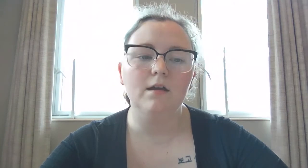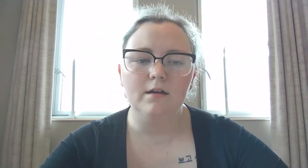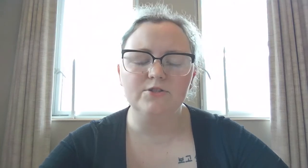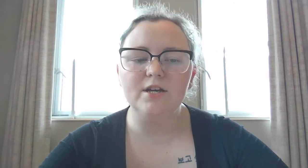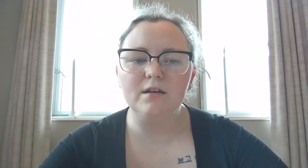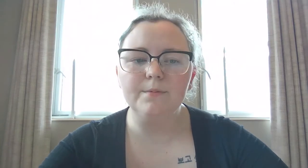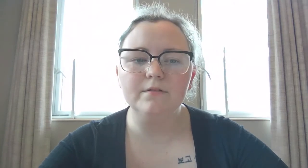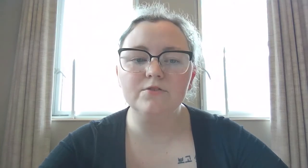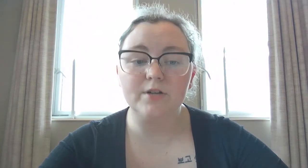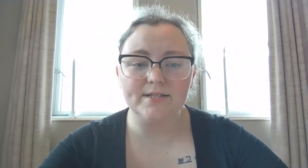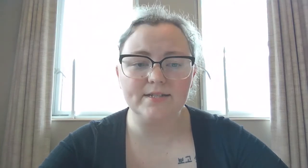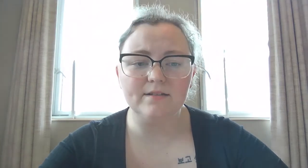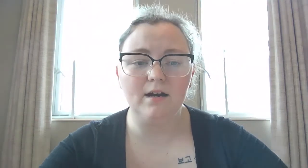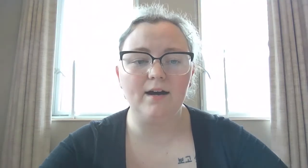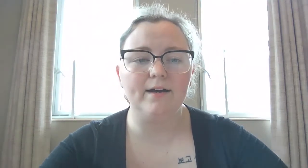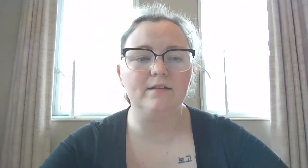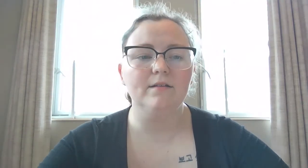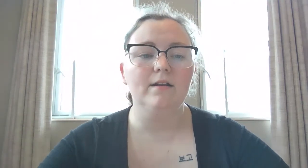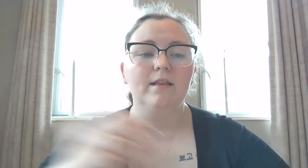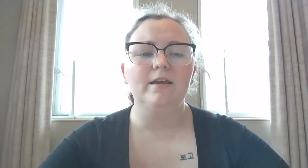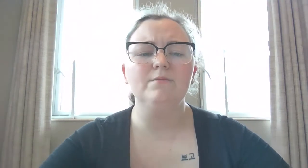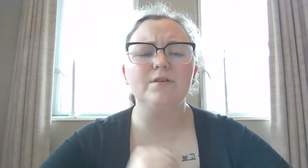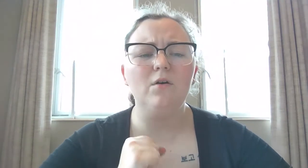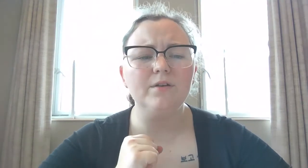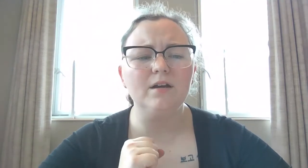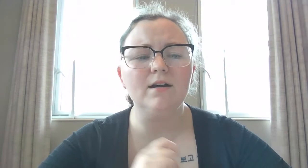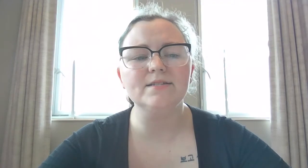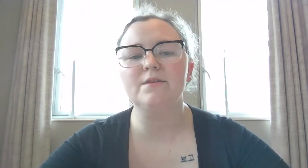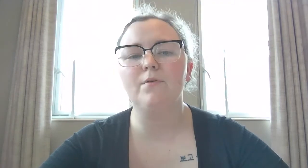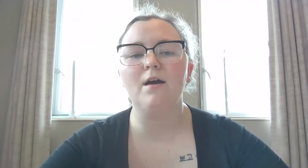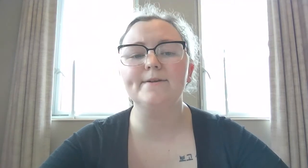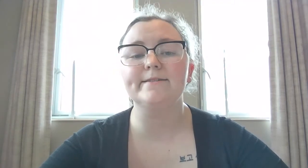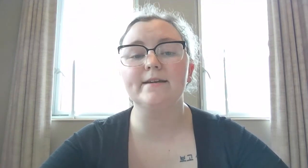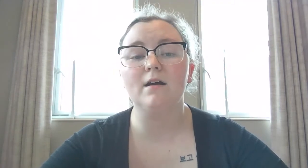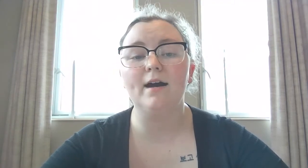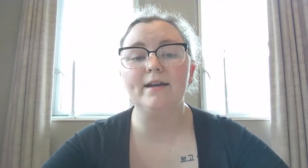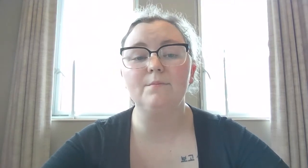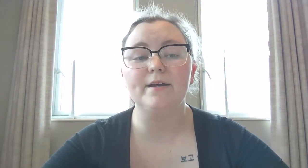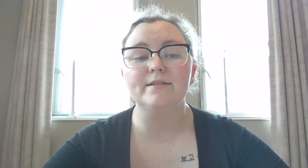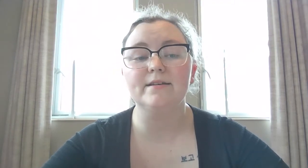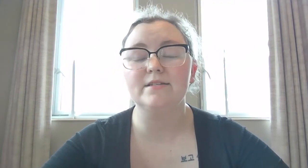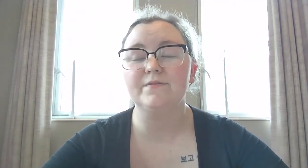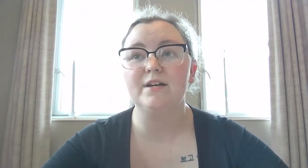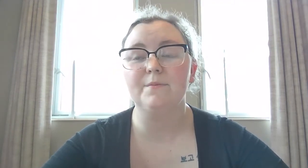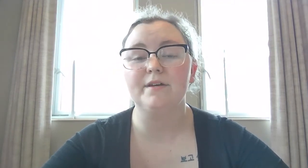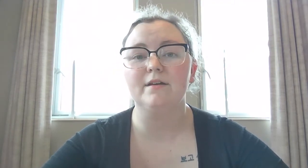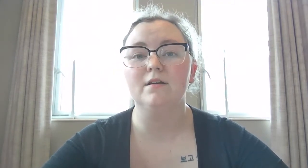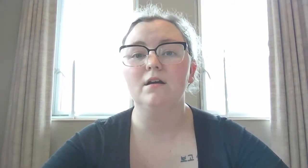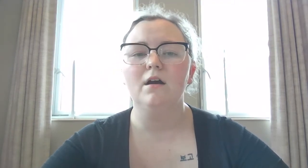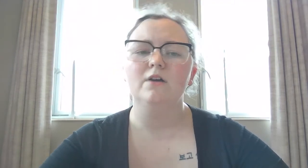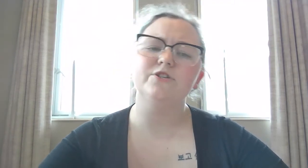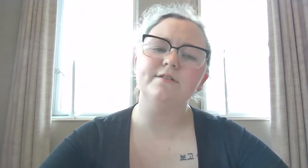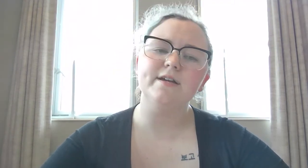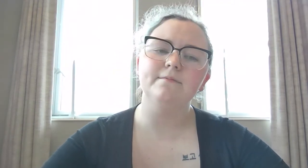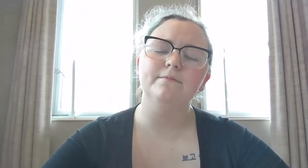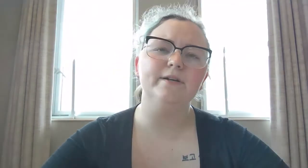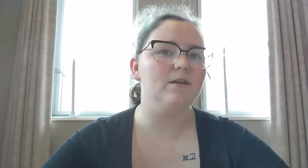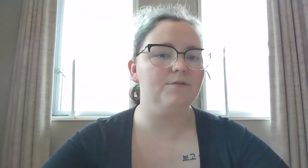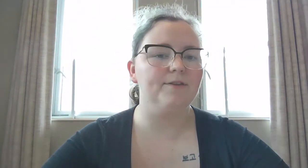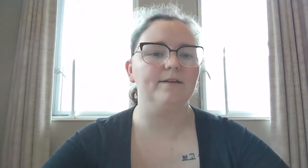Jacob trusted God. He was holding on to the promise that God had made to his family. Jury, what do you think?